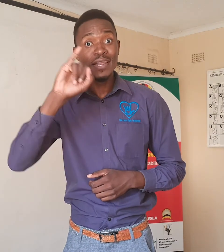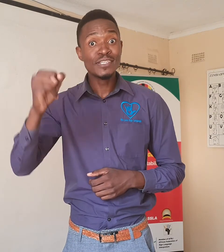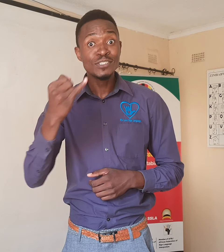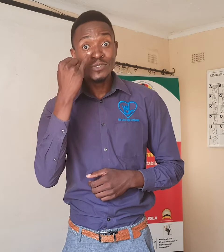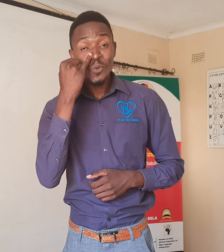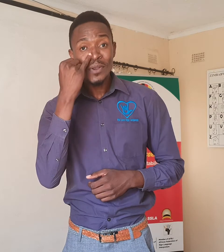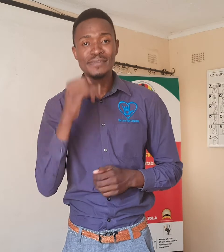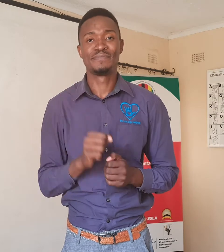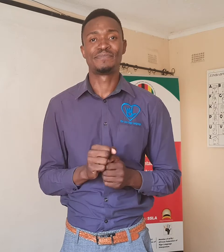June,